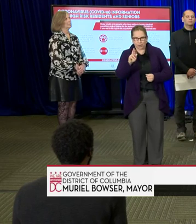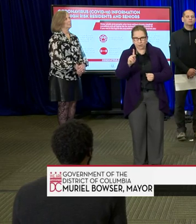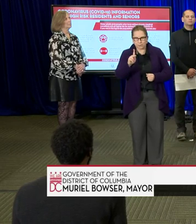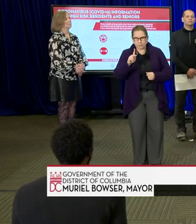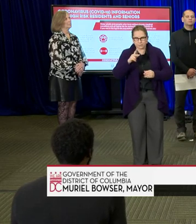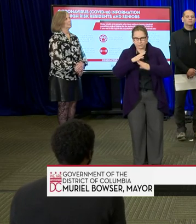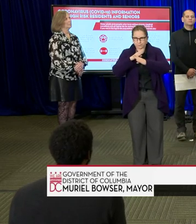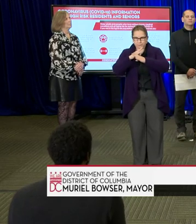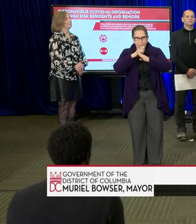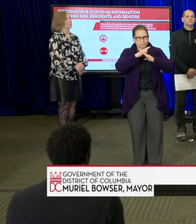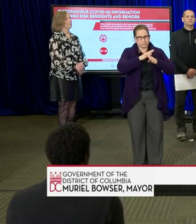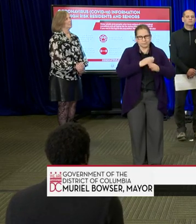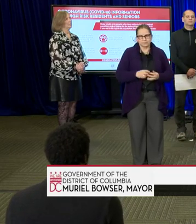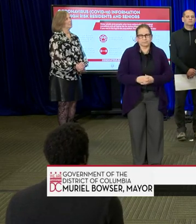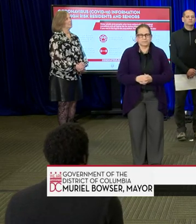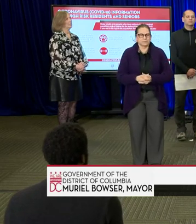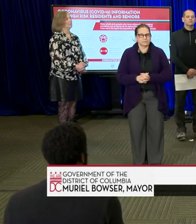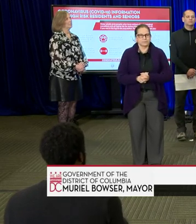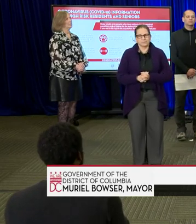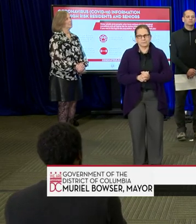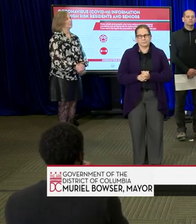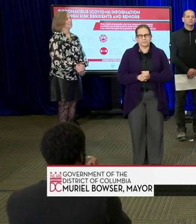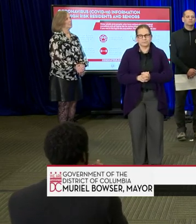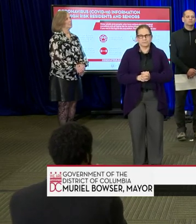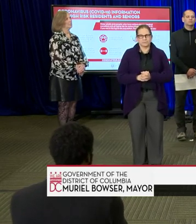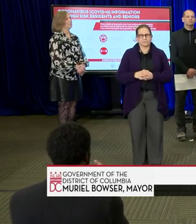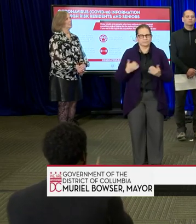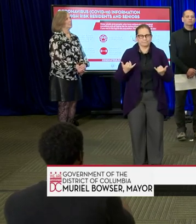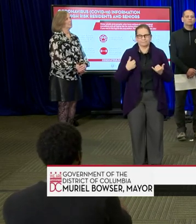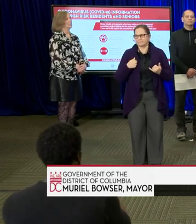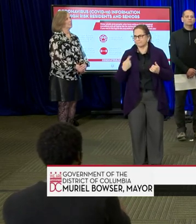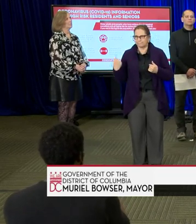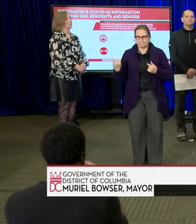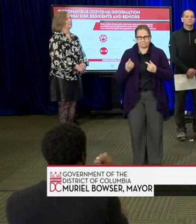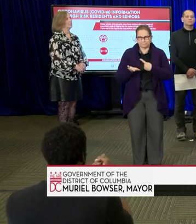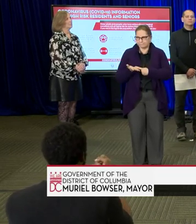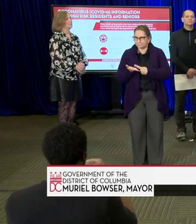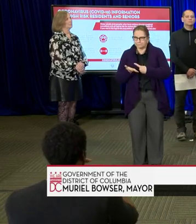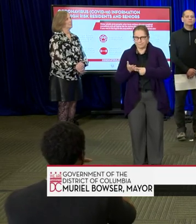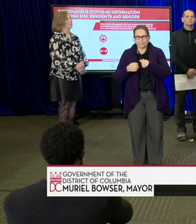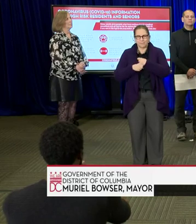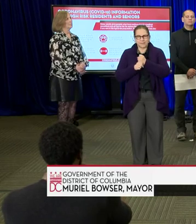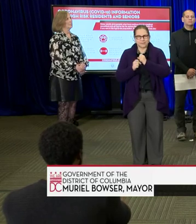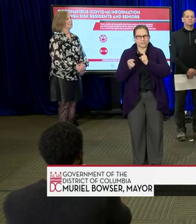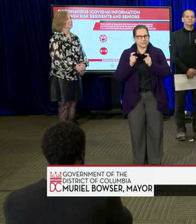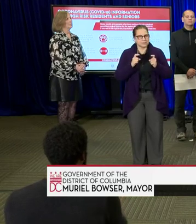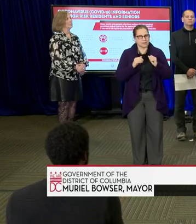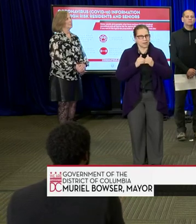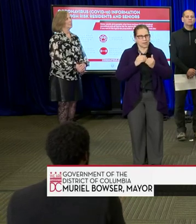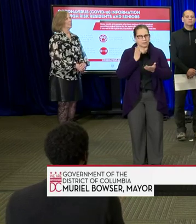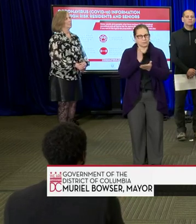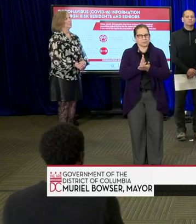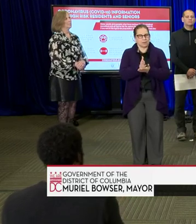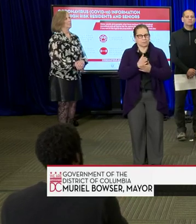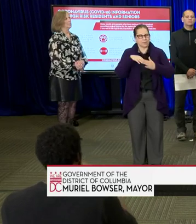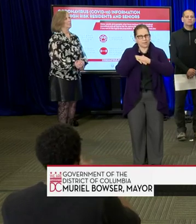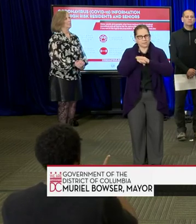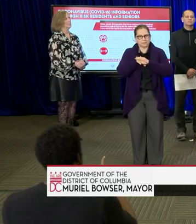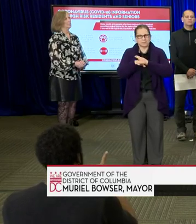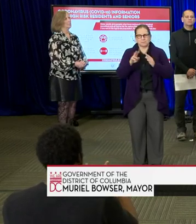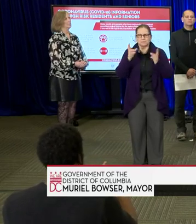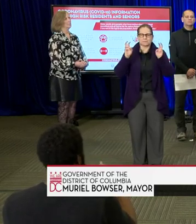vehicular access on parking and the like, and made those announcements, but people still flocked